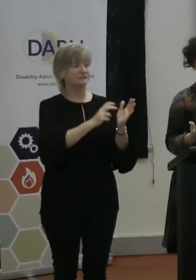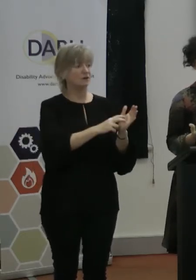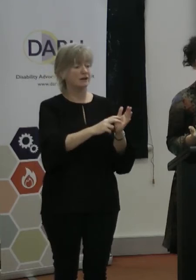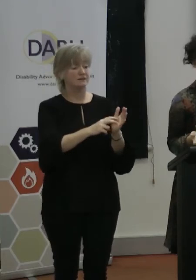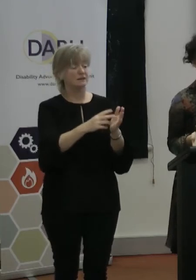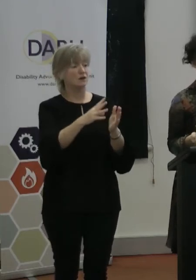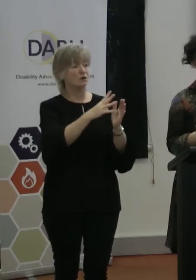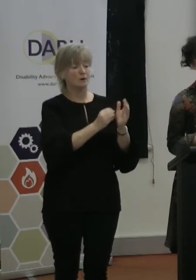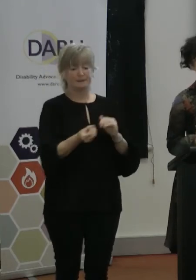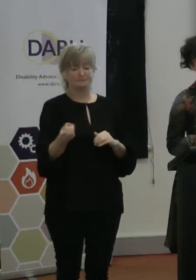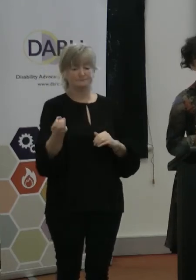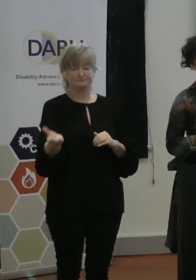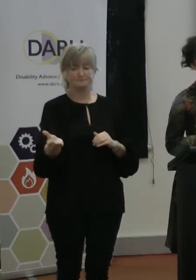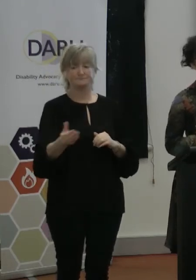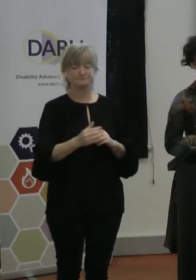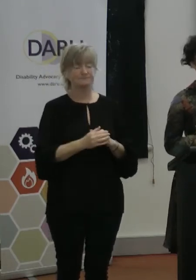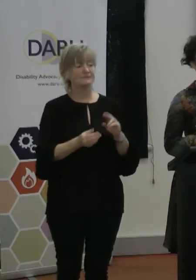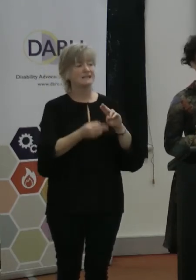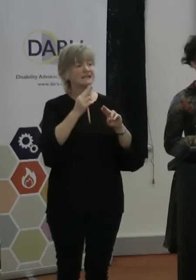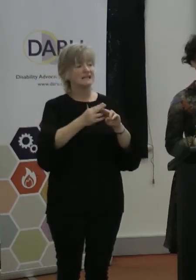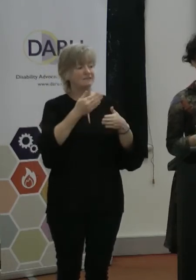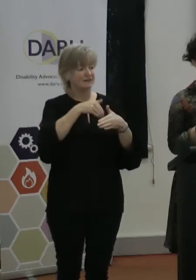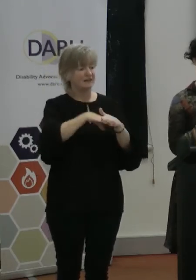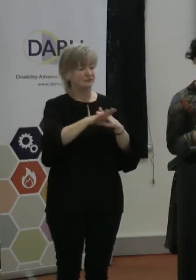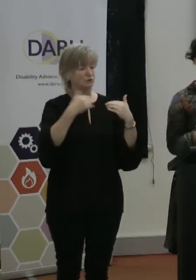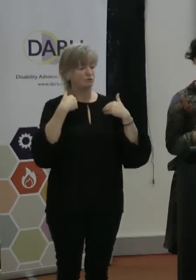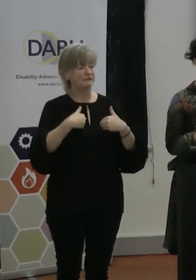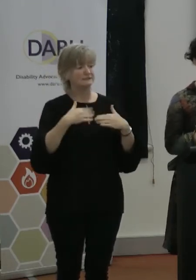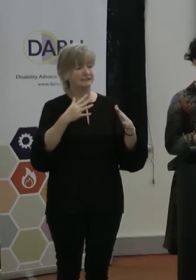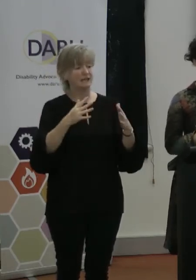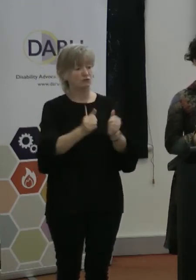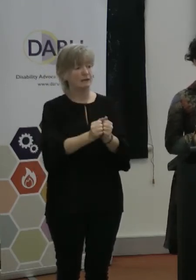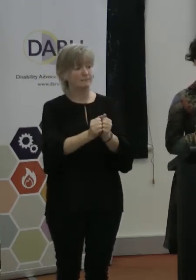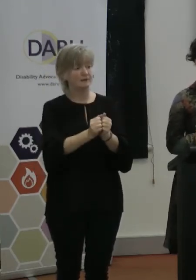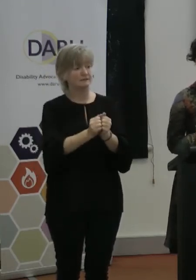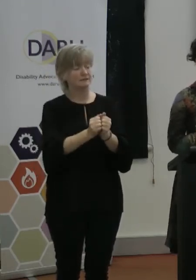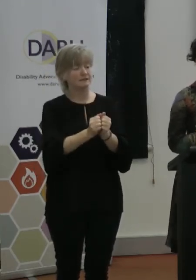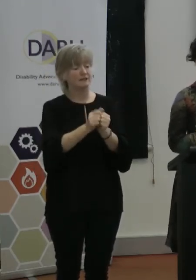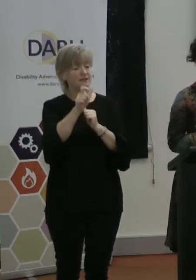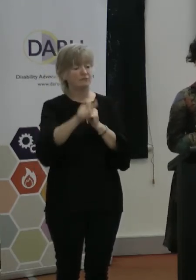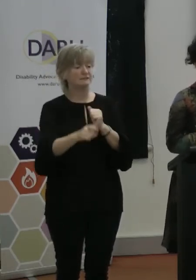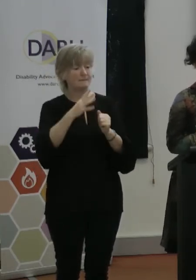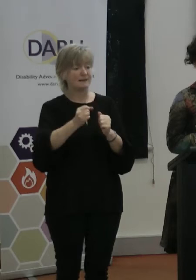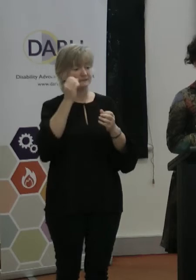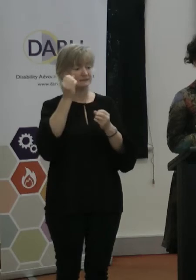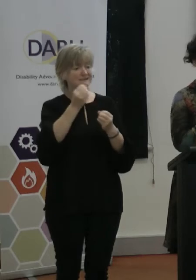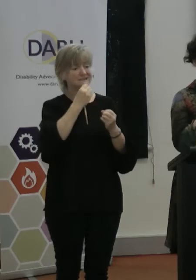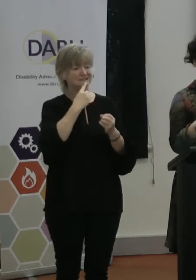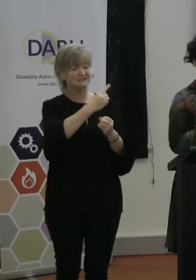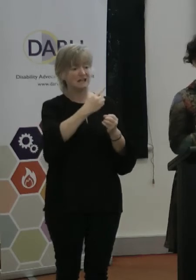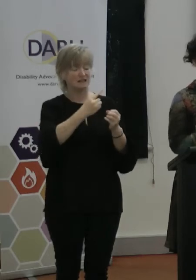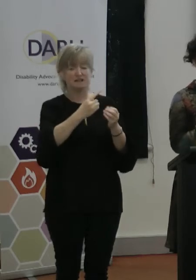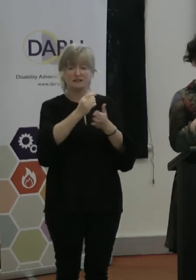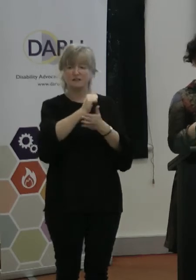they've entered into an SDA residency agreement, the SDA provider must notify Consumer Affairs Victoria within 14 days, and